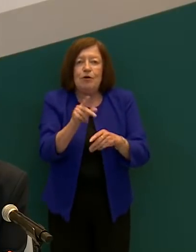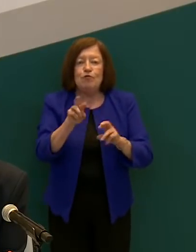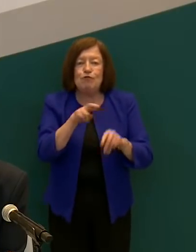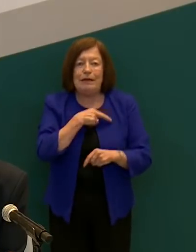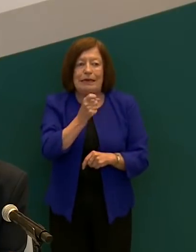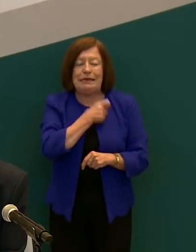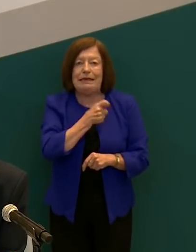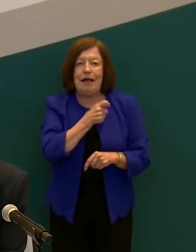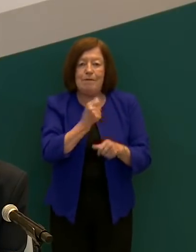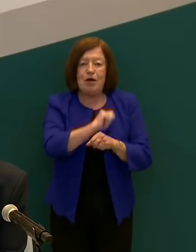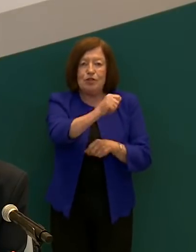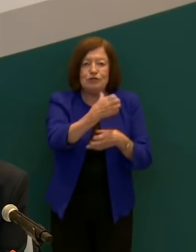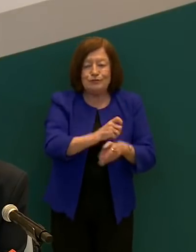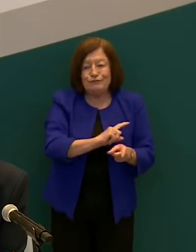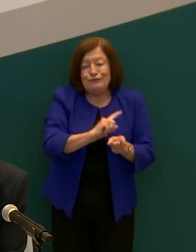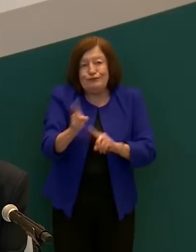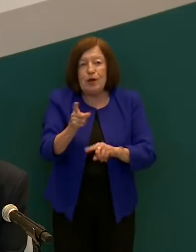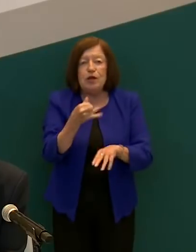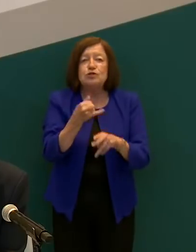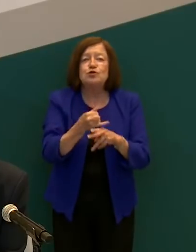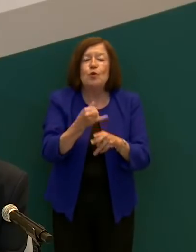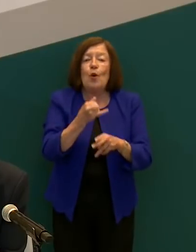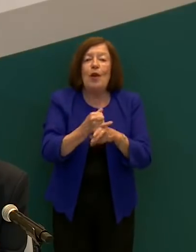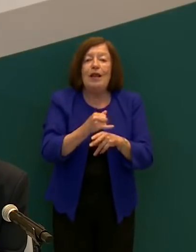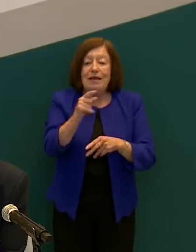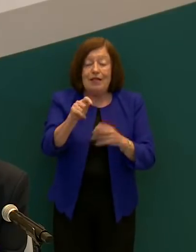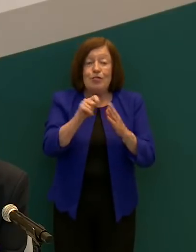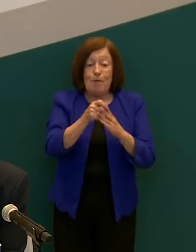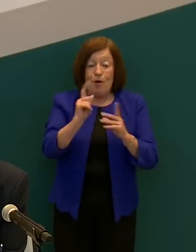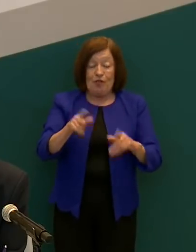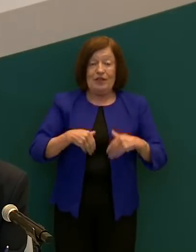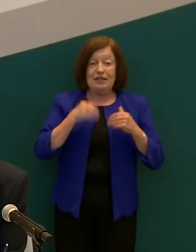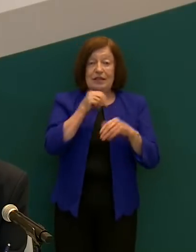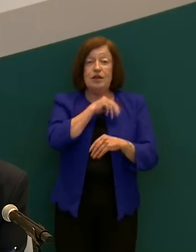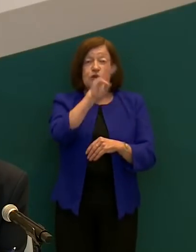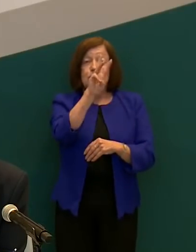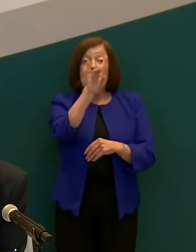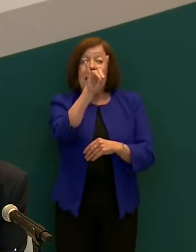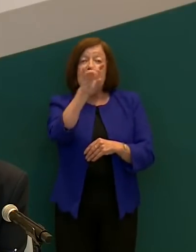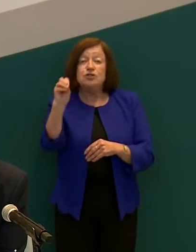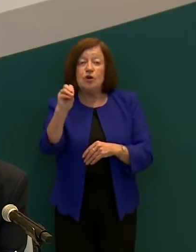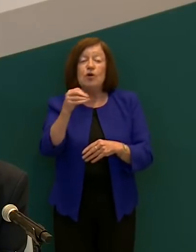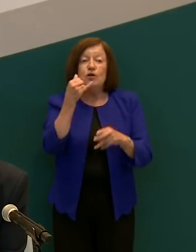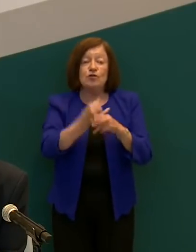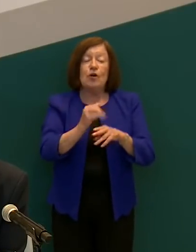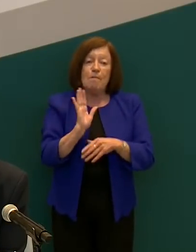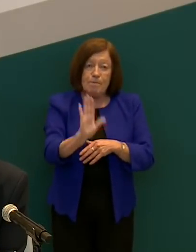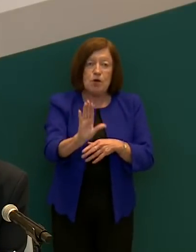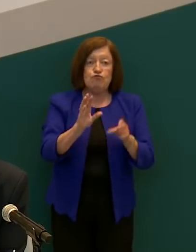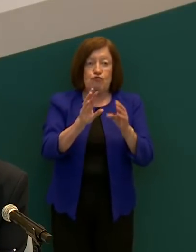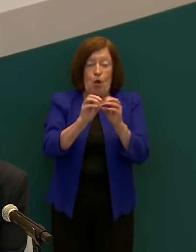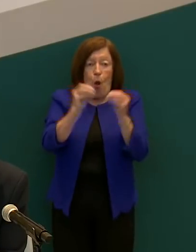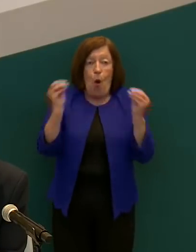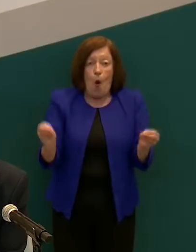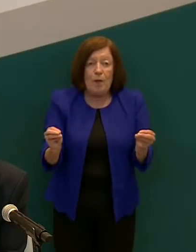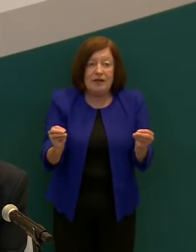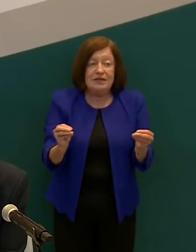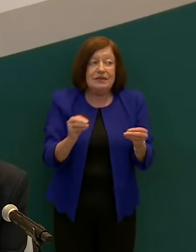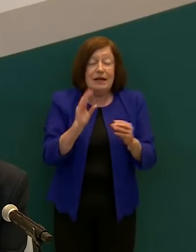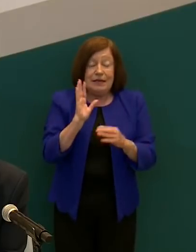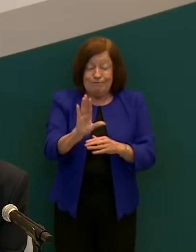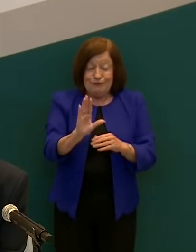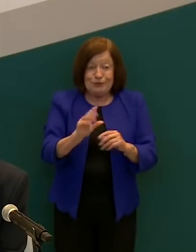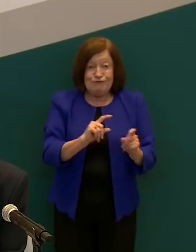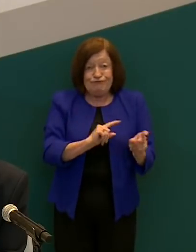about their kids going back to school, given the point made even this morning by the WHO that schools have to reopen, it needs to be